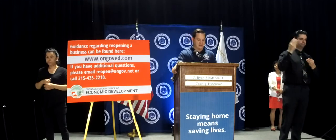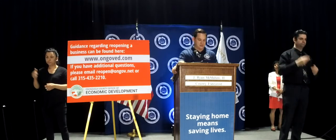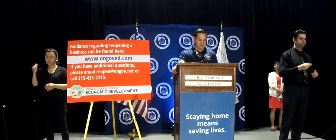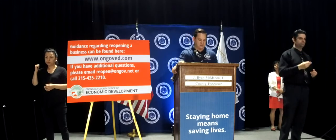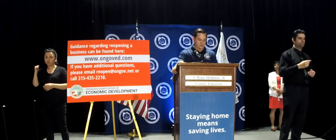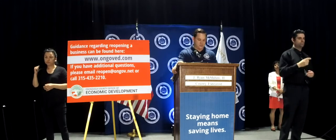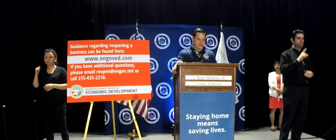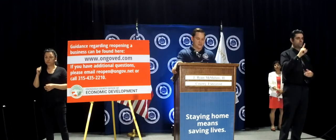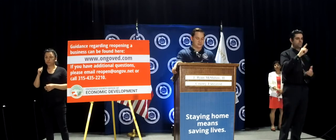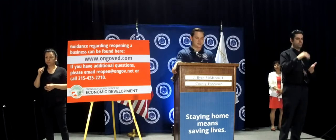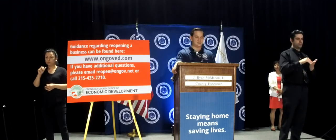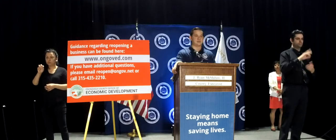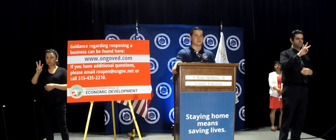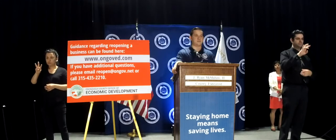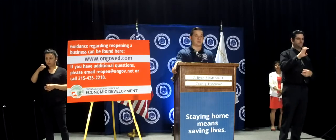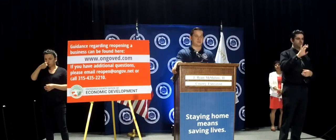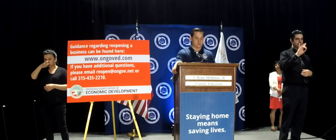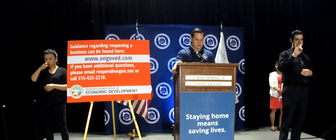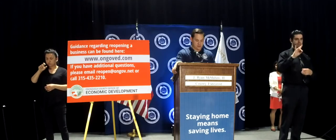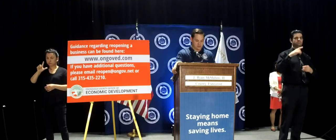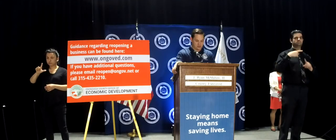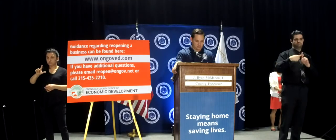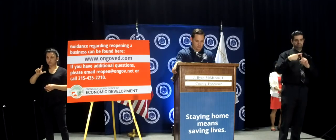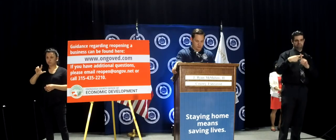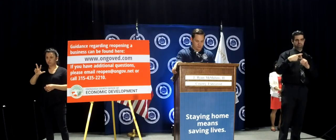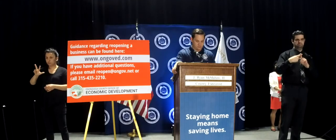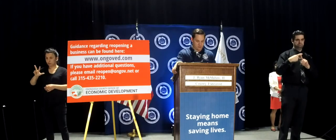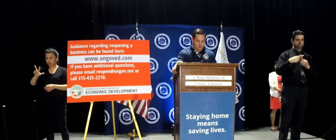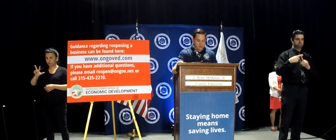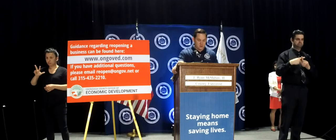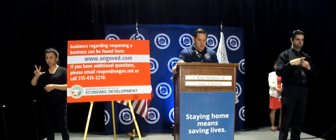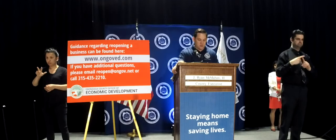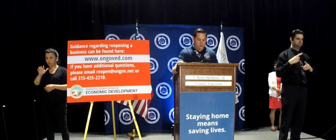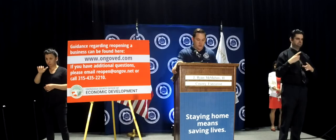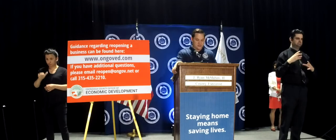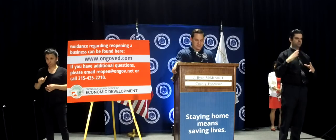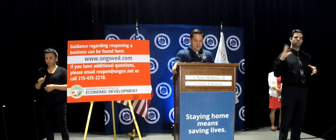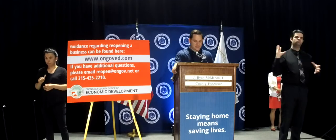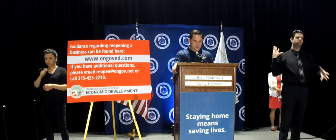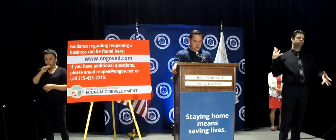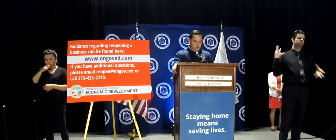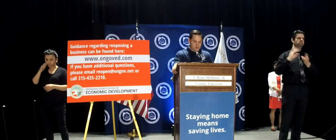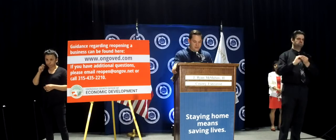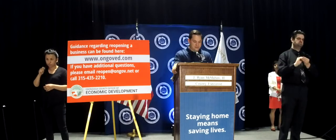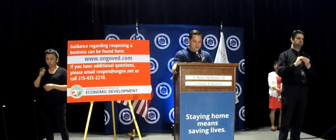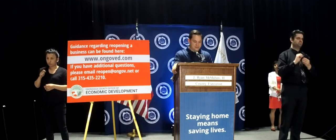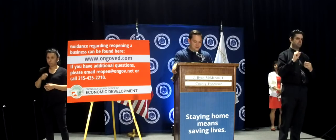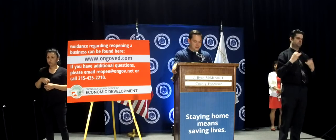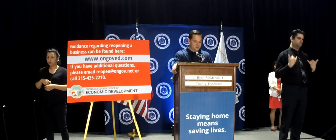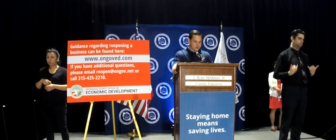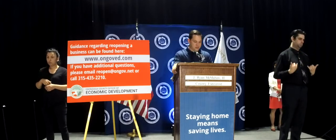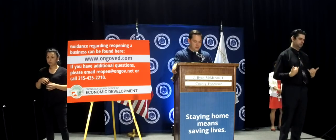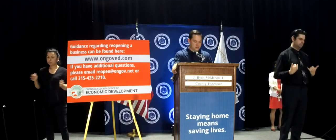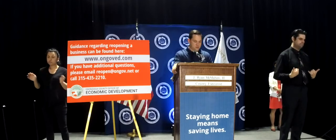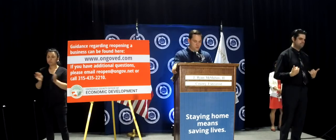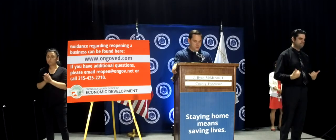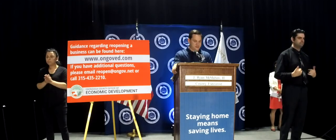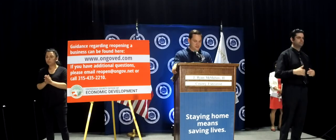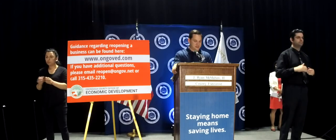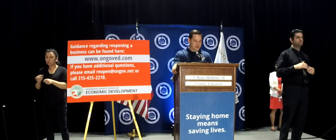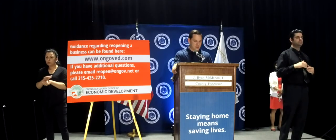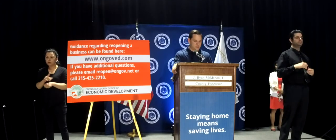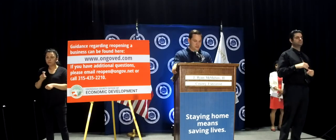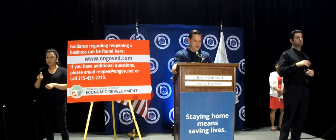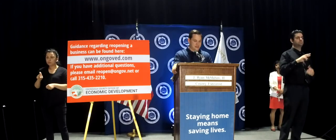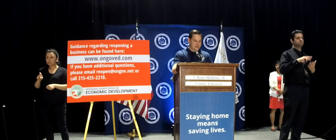1,788 positive cases since March 16th in our community. 36 new cases since yesterday, and